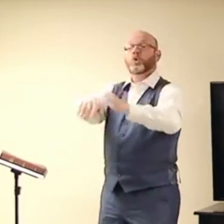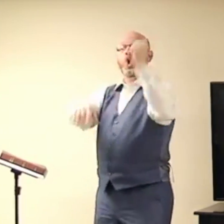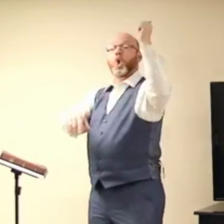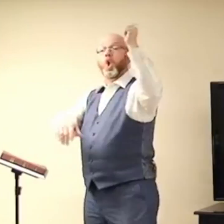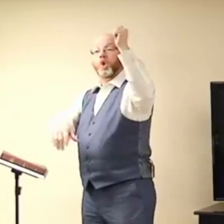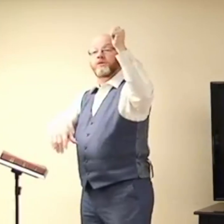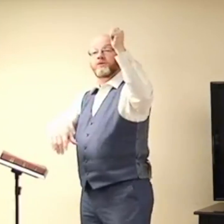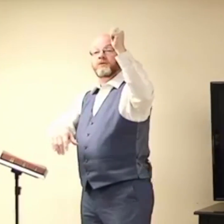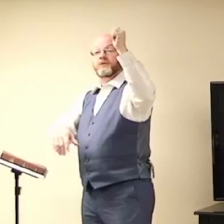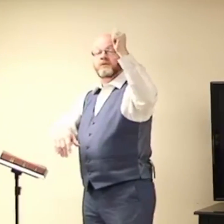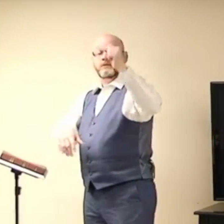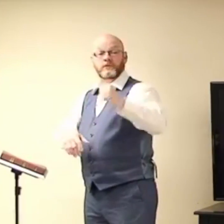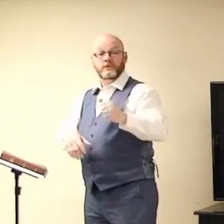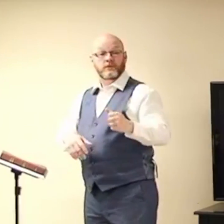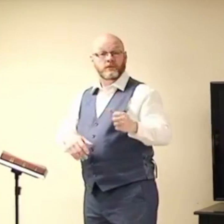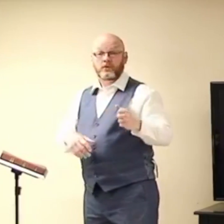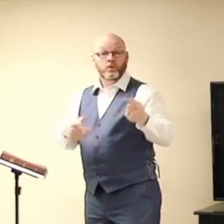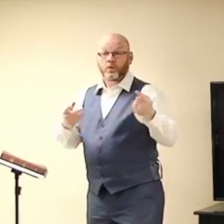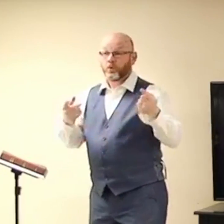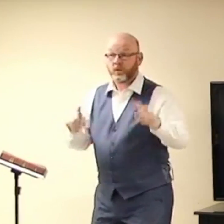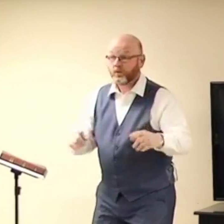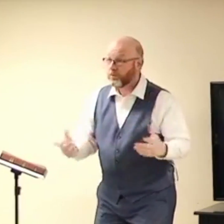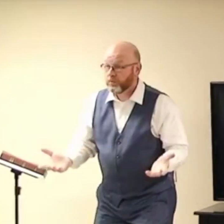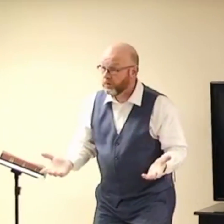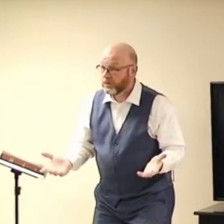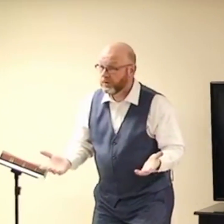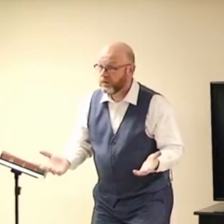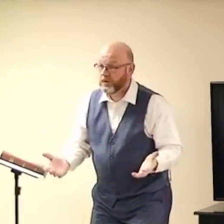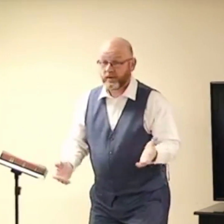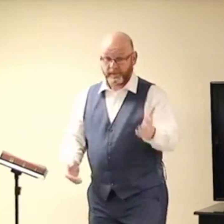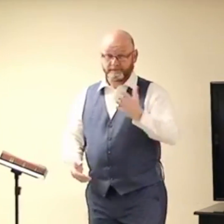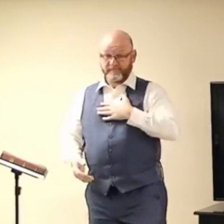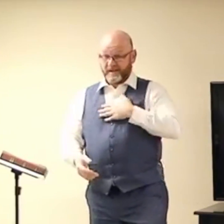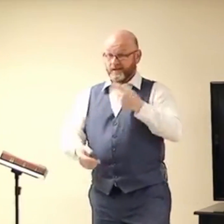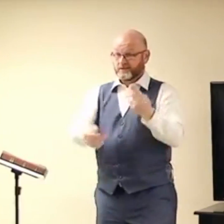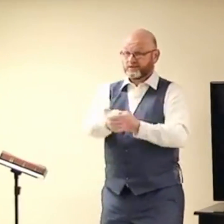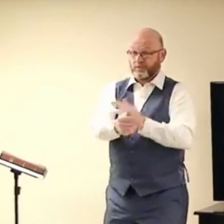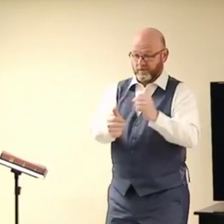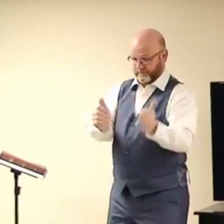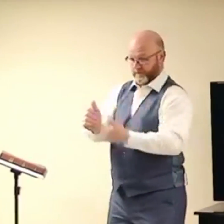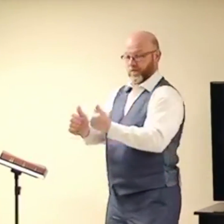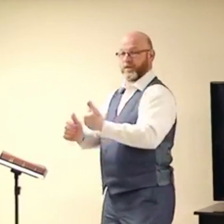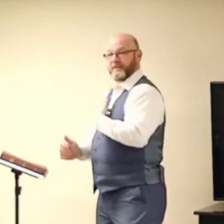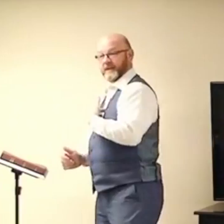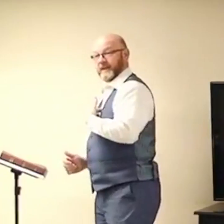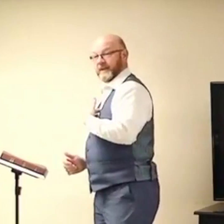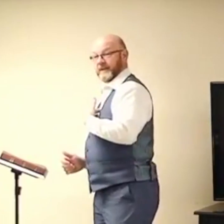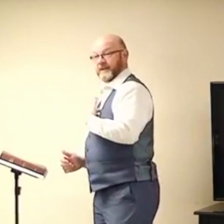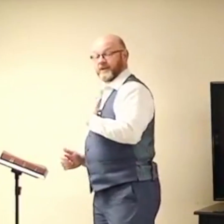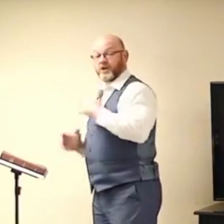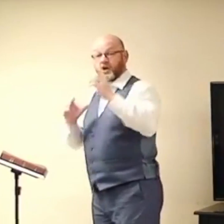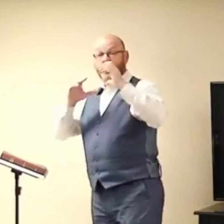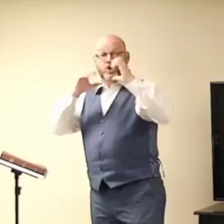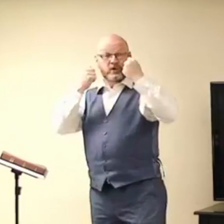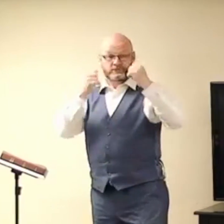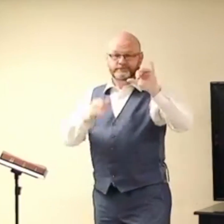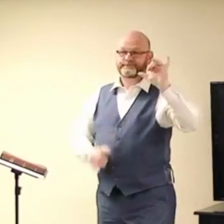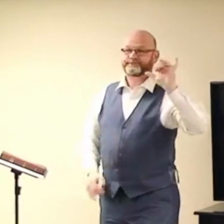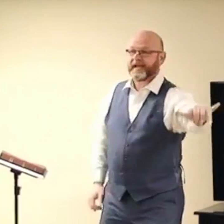with my sheep and I called my sheep, what do you think would happen? My sheep would